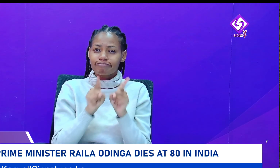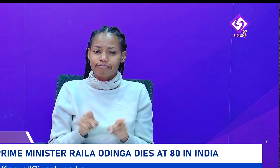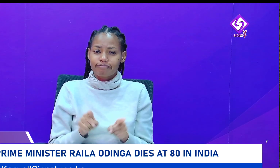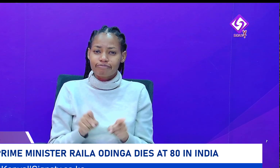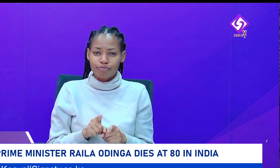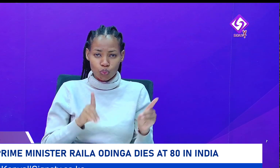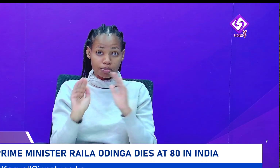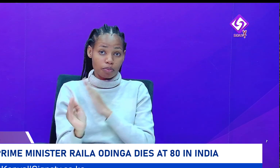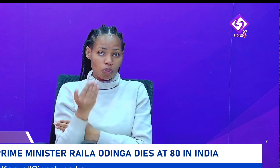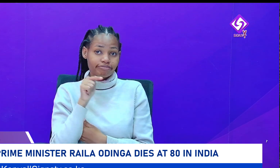premises.